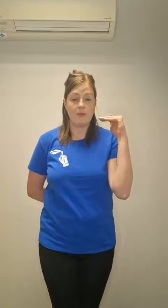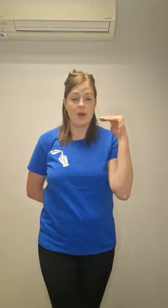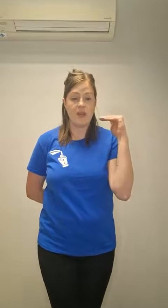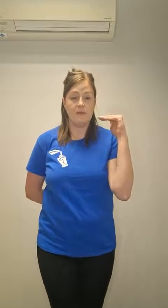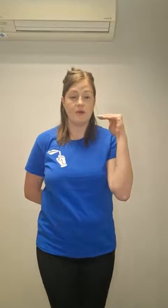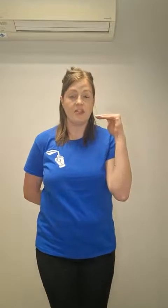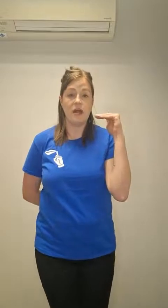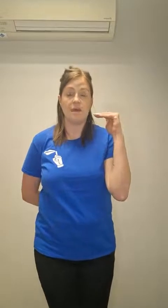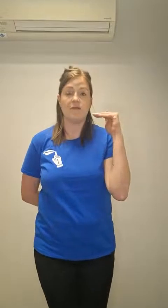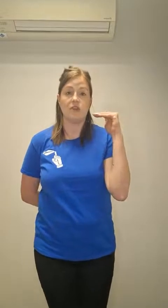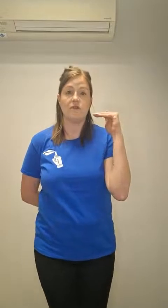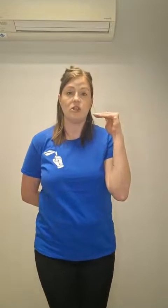in, pointing up in front of shoulder.